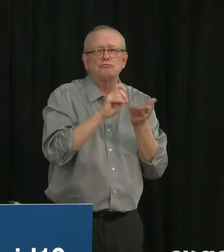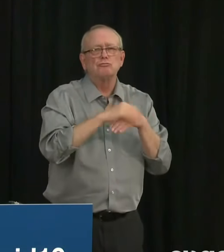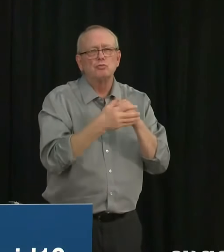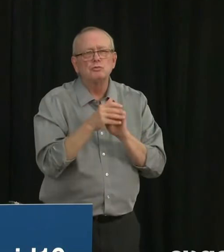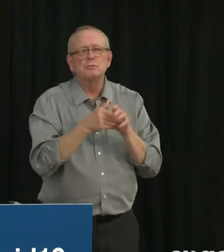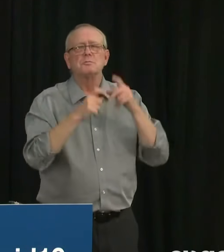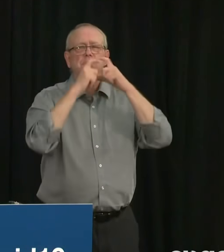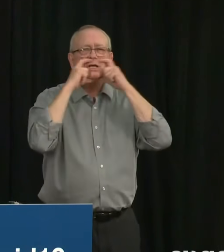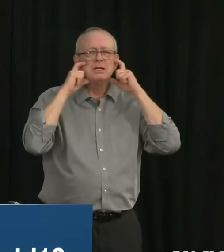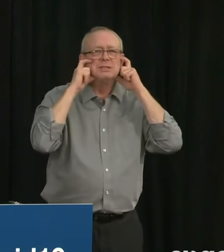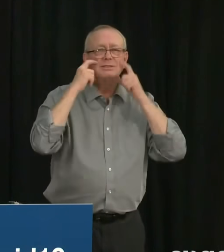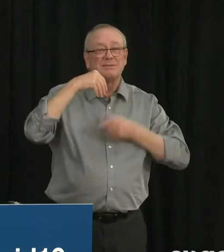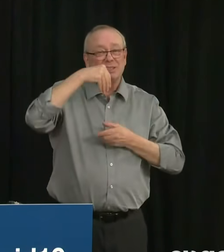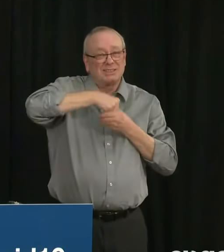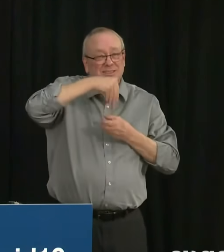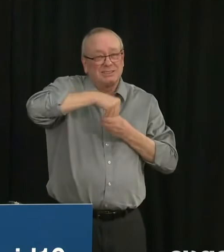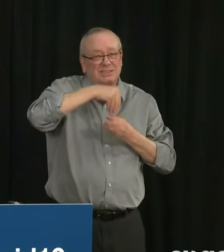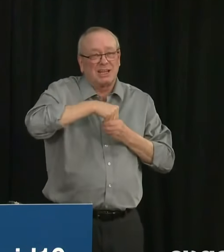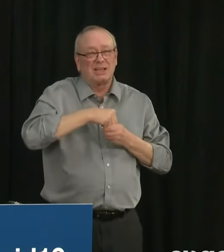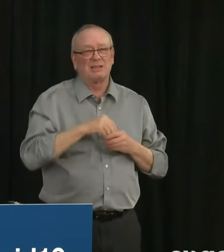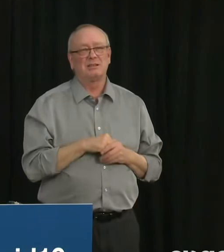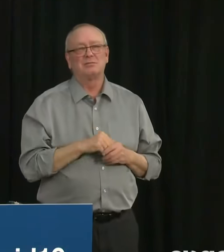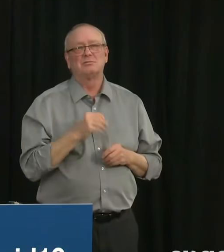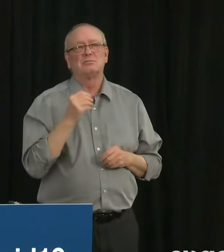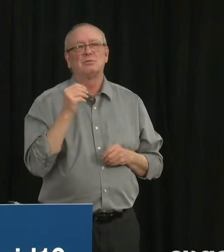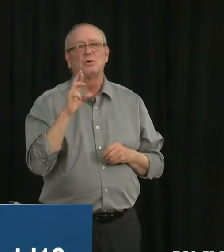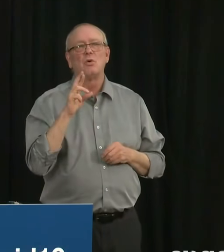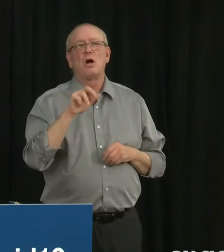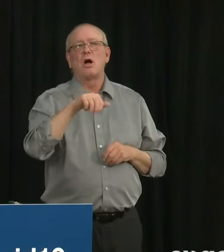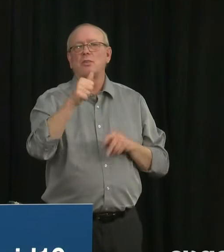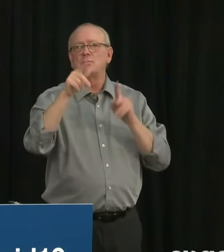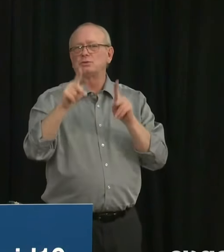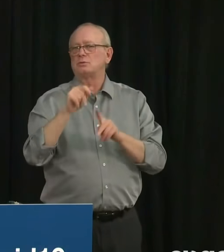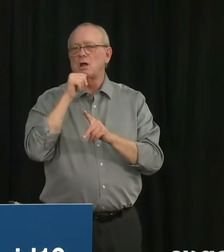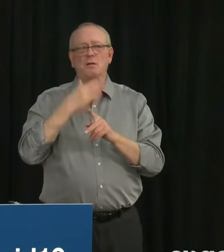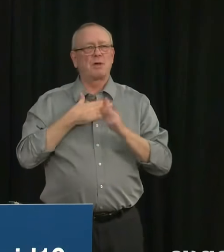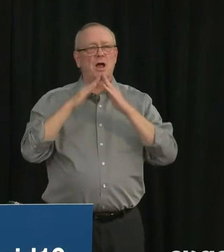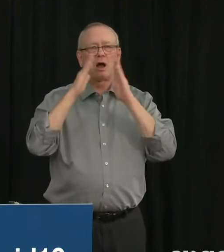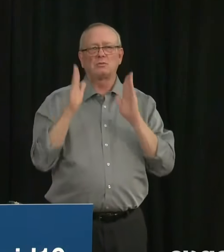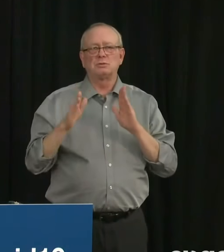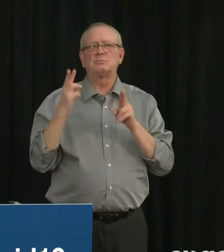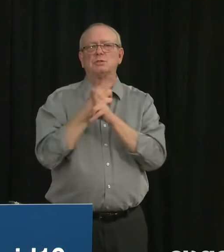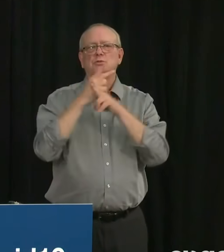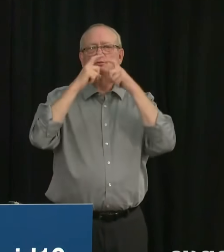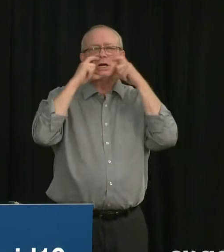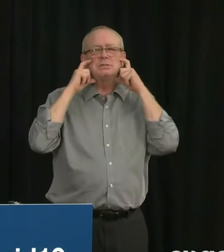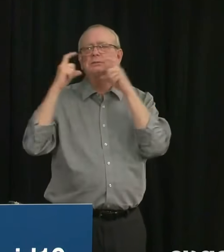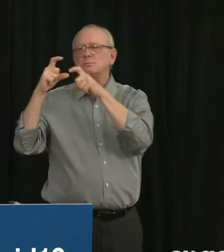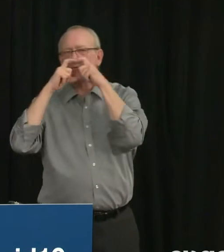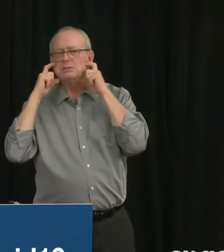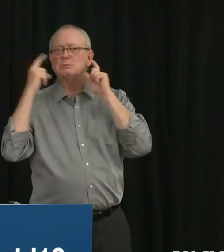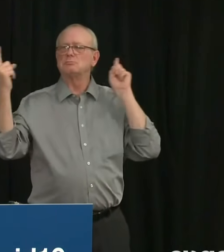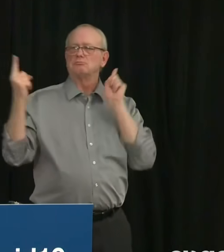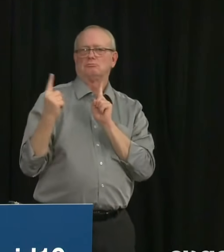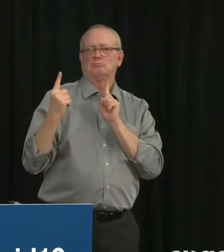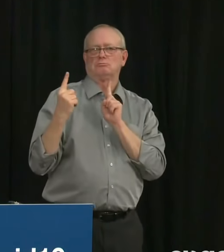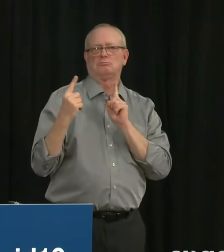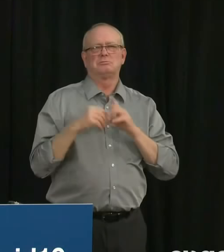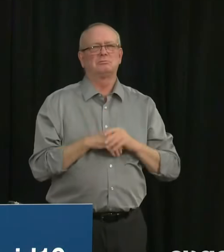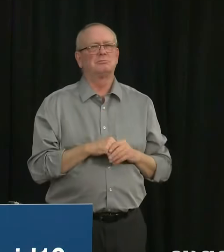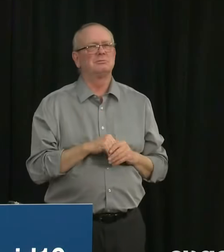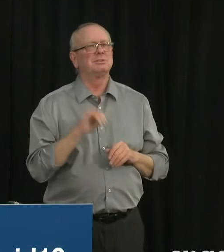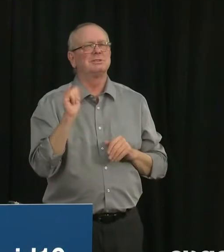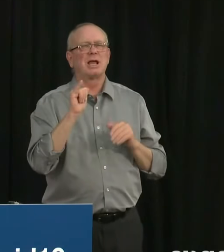when around those outside your household. Personal protective equipment guidance remains the same, and the current evidence does